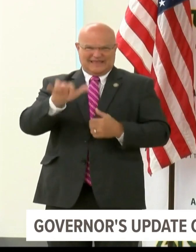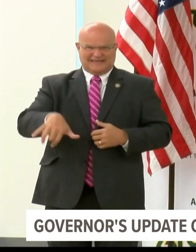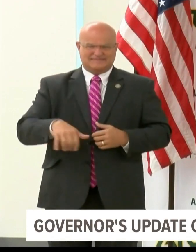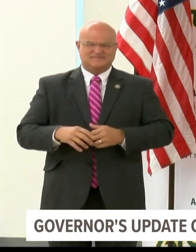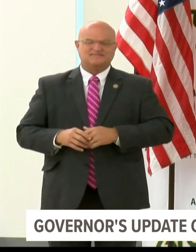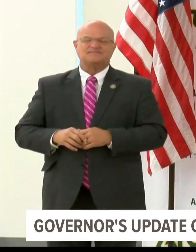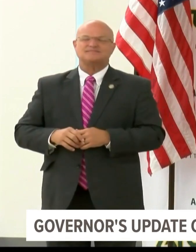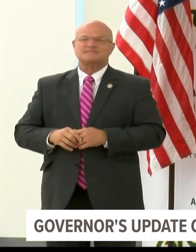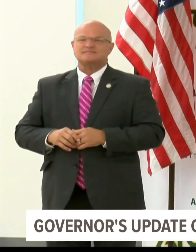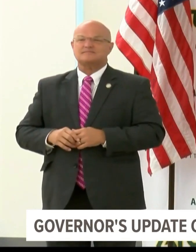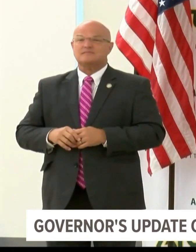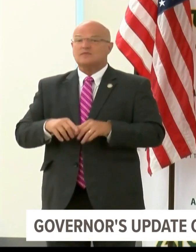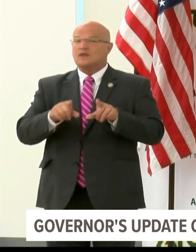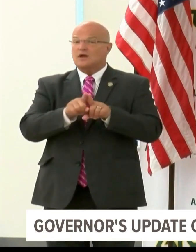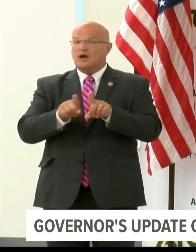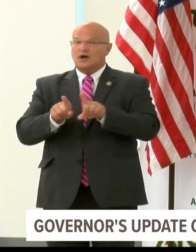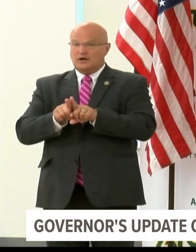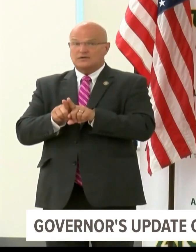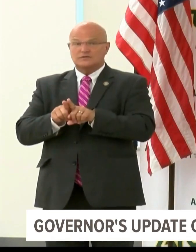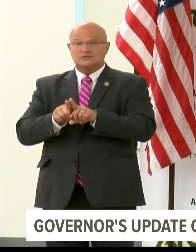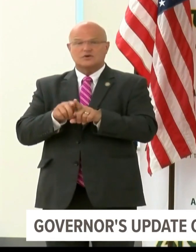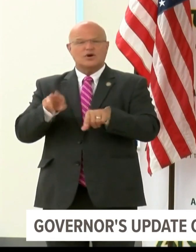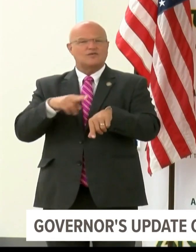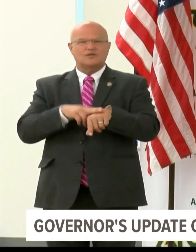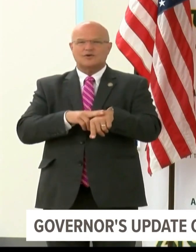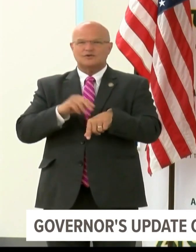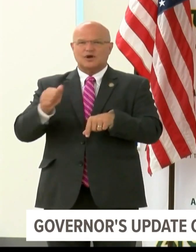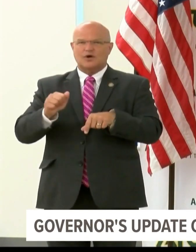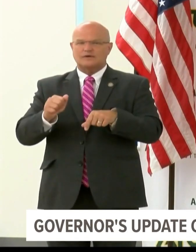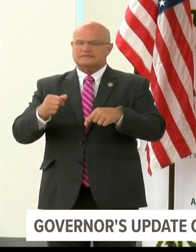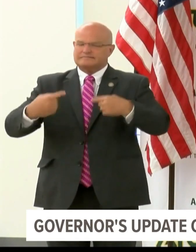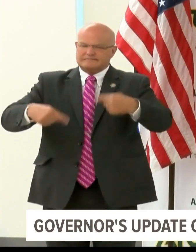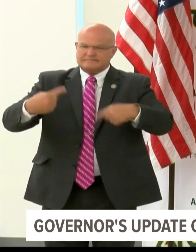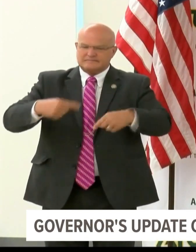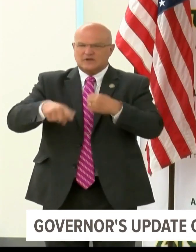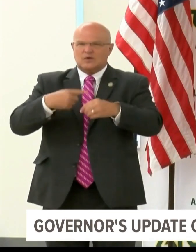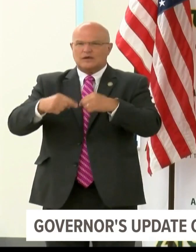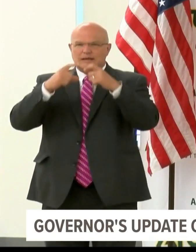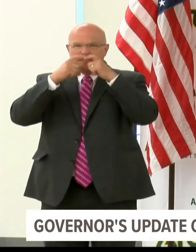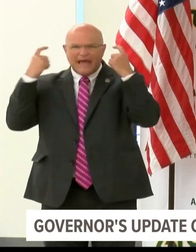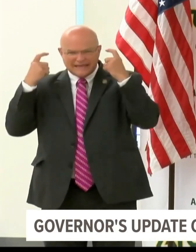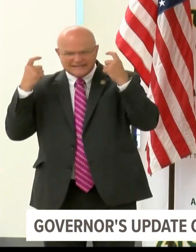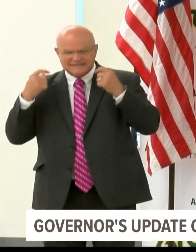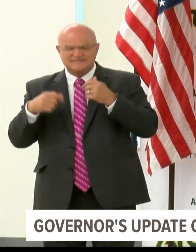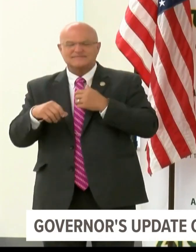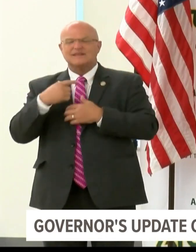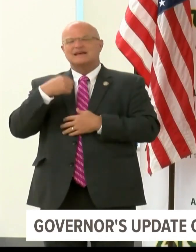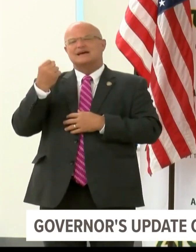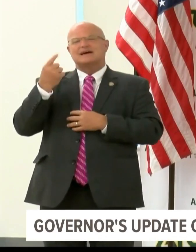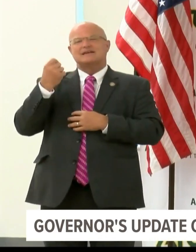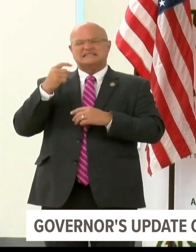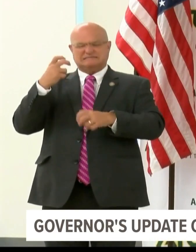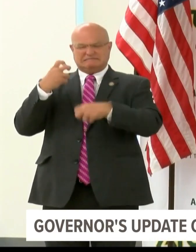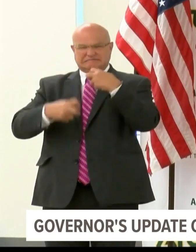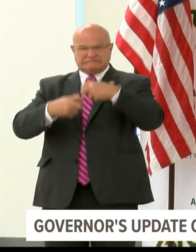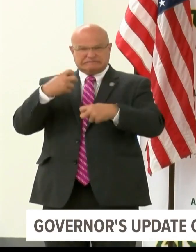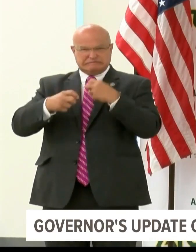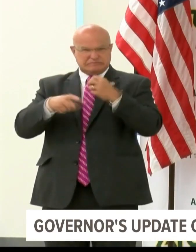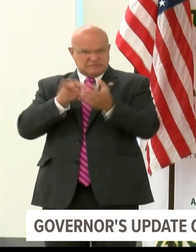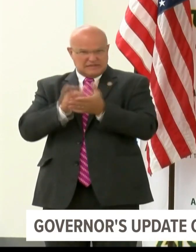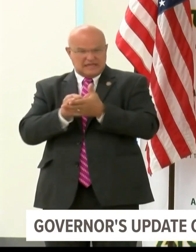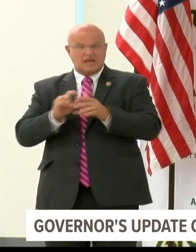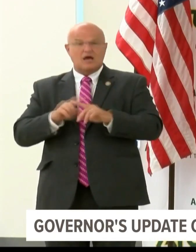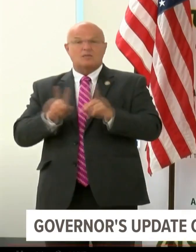participation. Also, of course, there's always the controversy around masks, and I understand the difficulty of it,